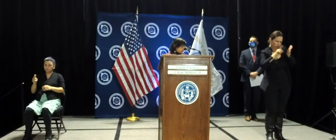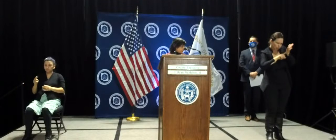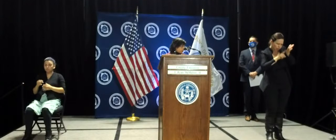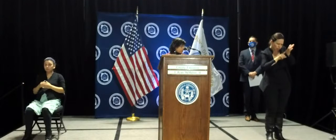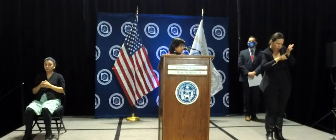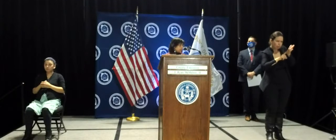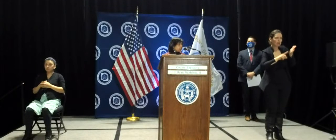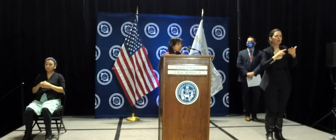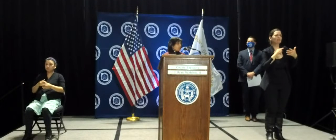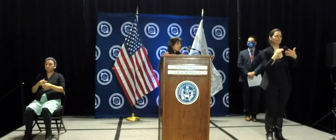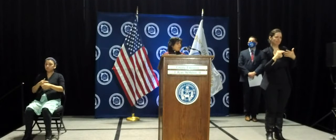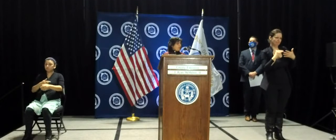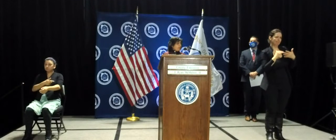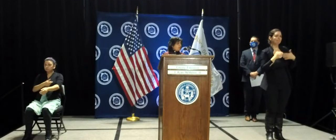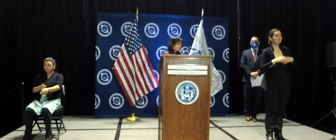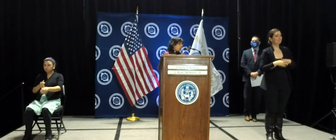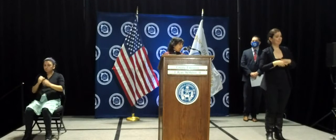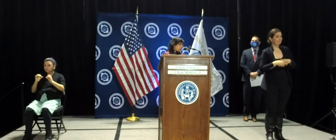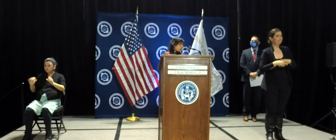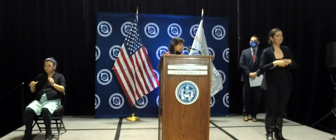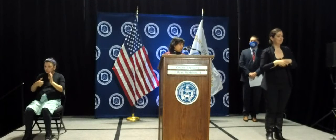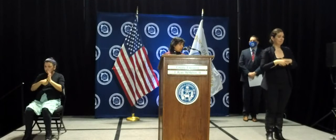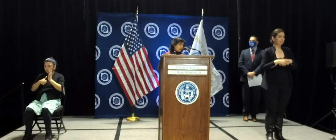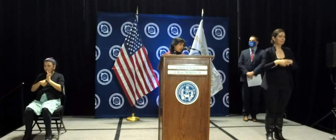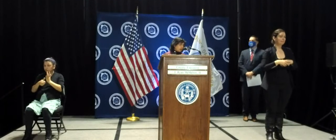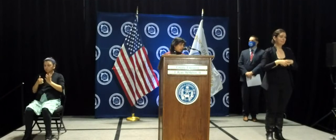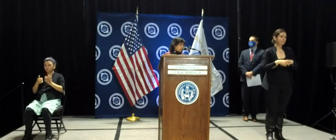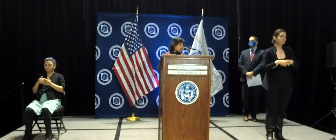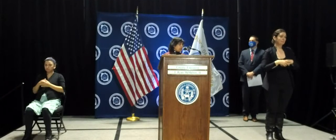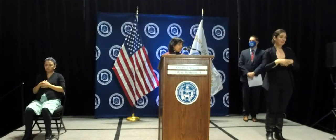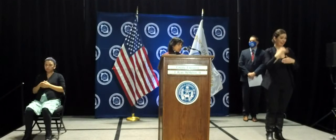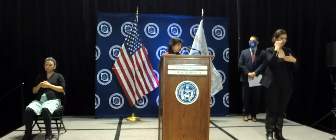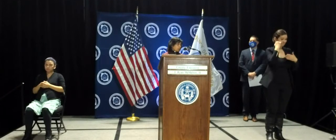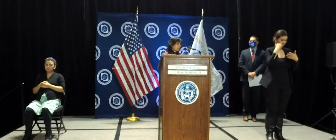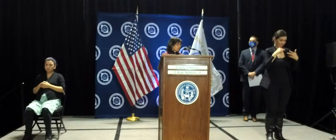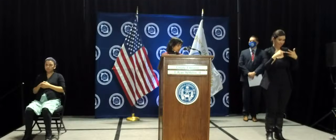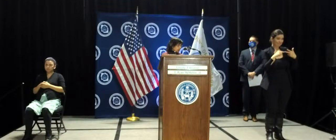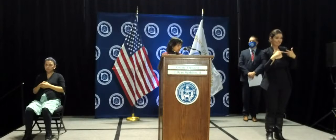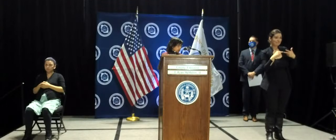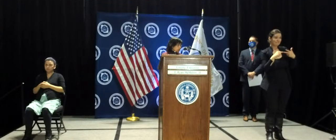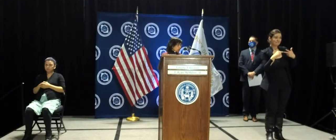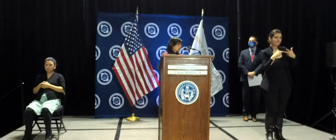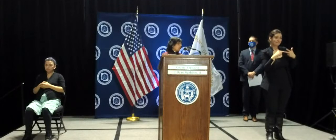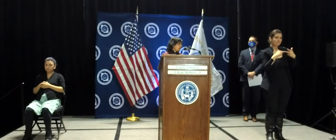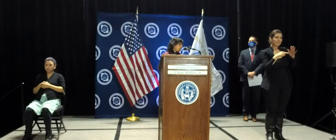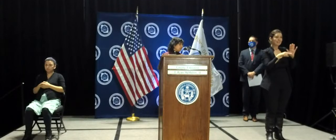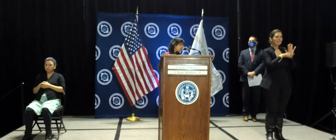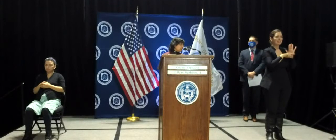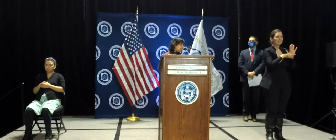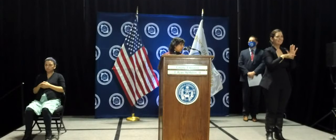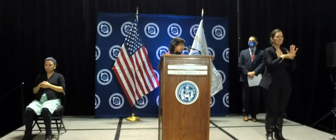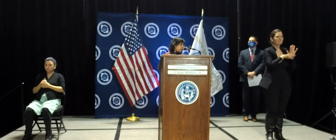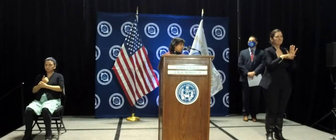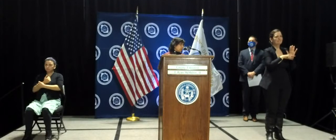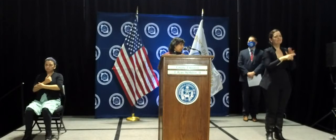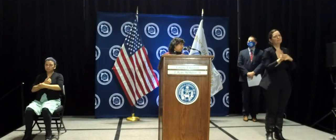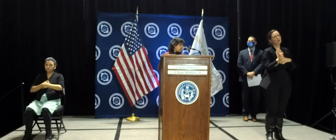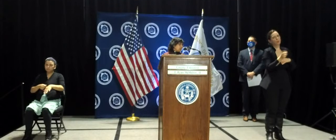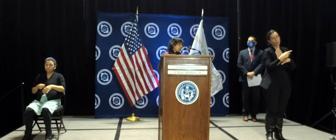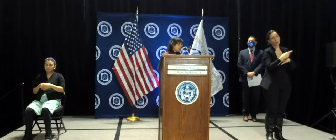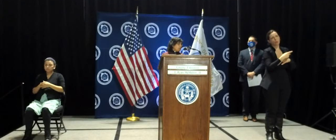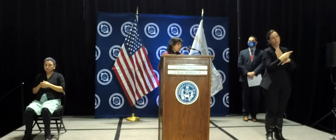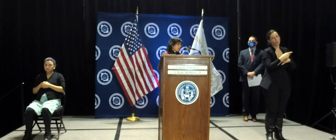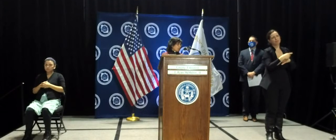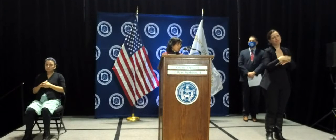high suspicion, then we will ask that we are not going to accept that negative. Please make sure that you get the PCR test. So that